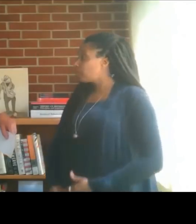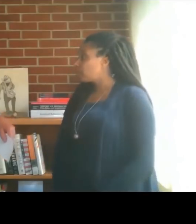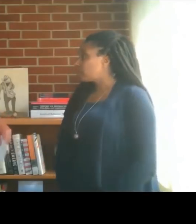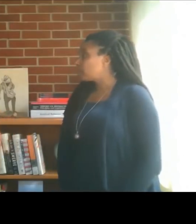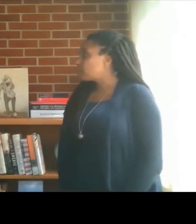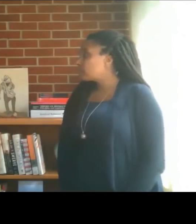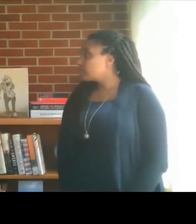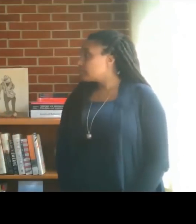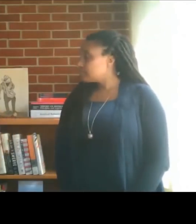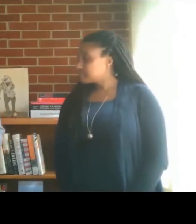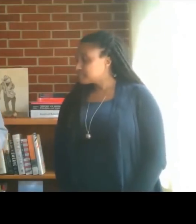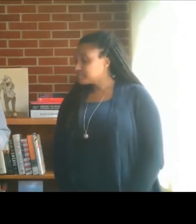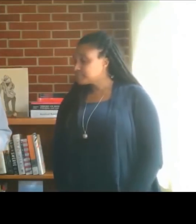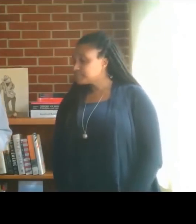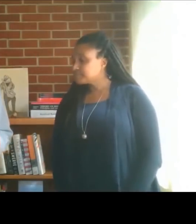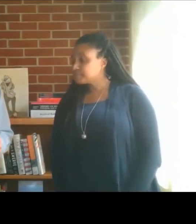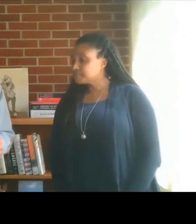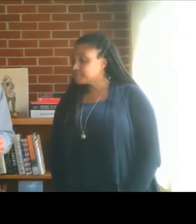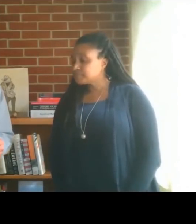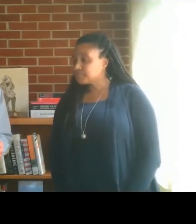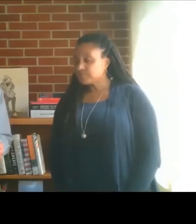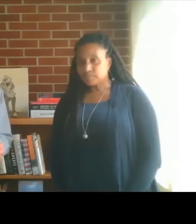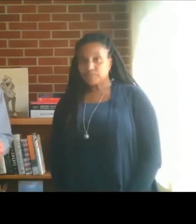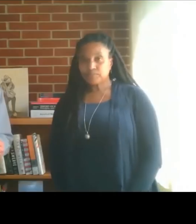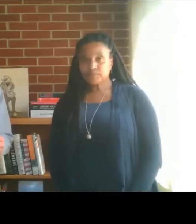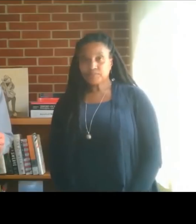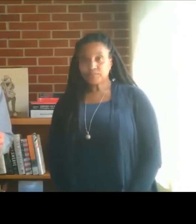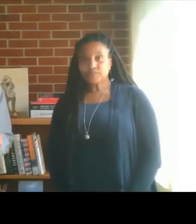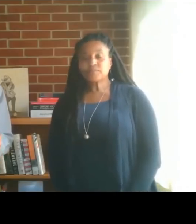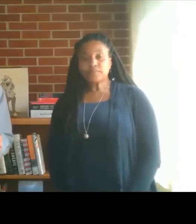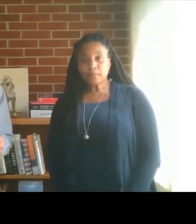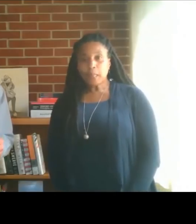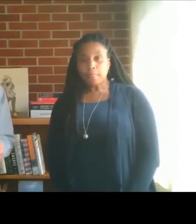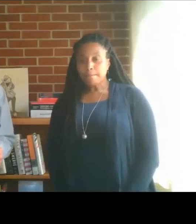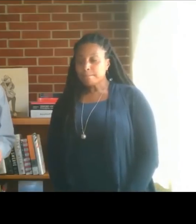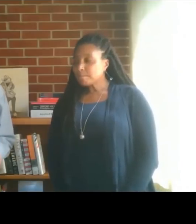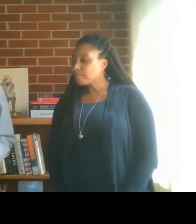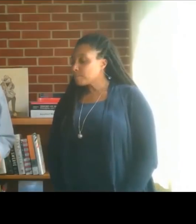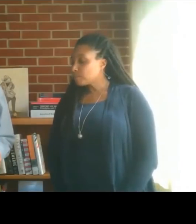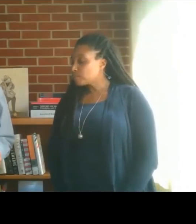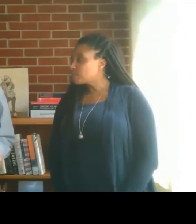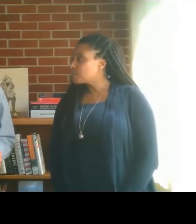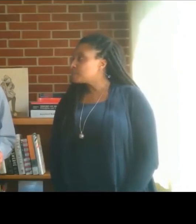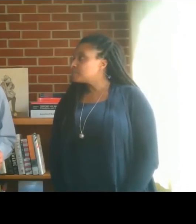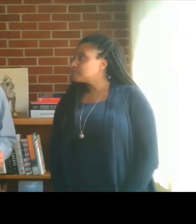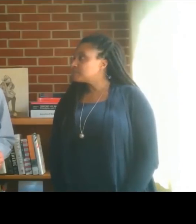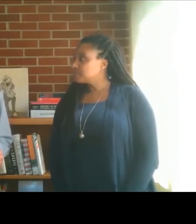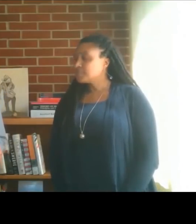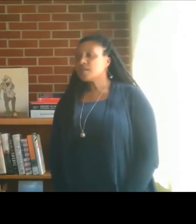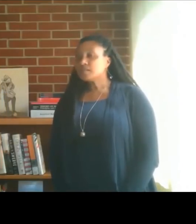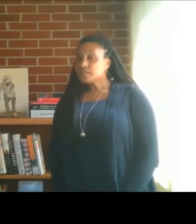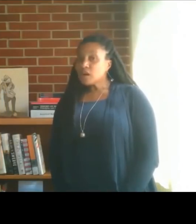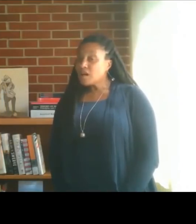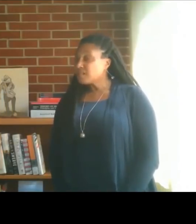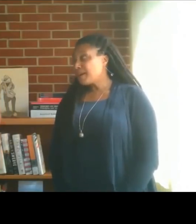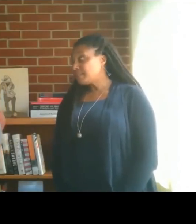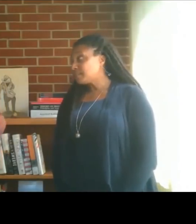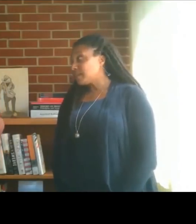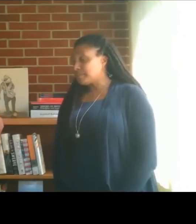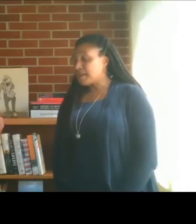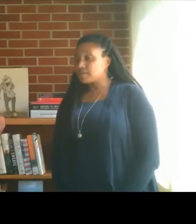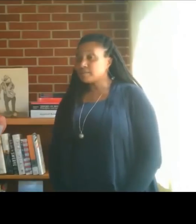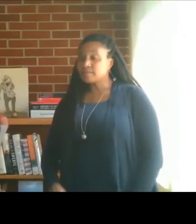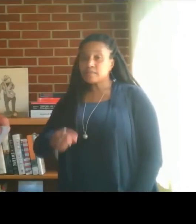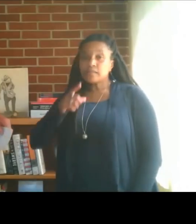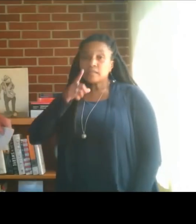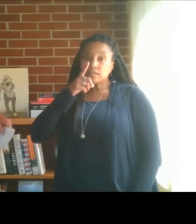All right, that would be easier for an early learner for ball. What about doll? Doll might look